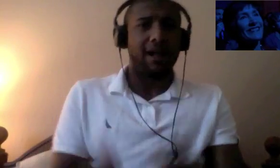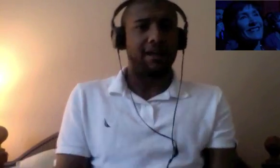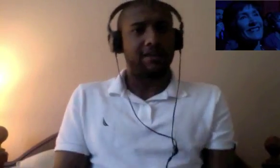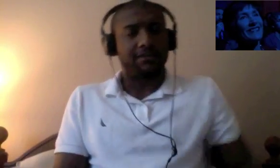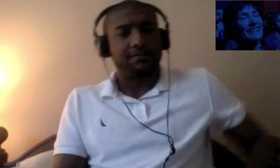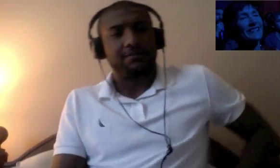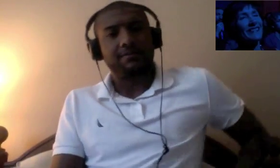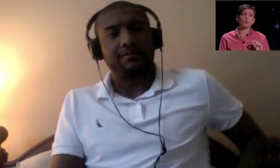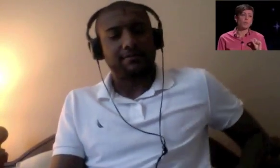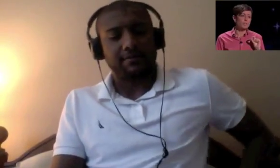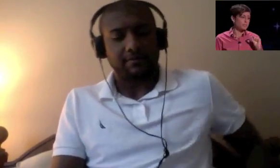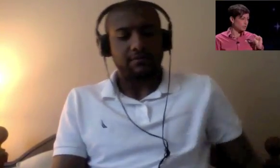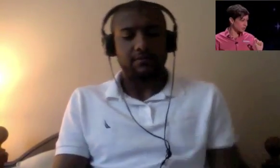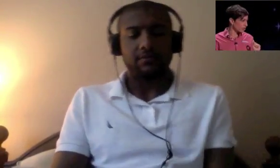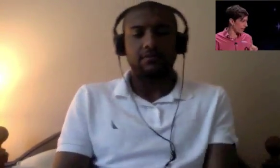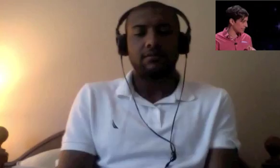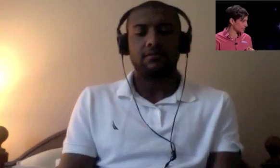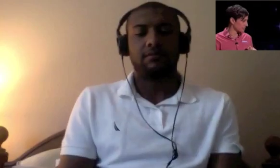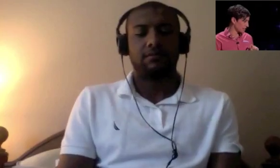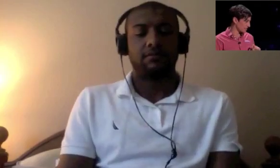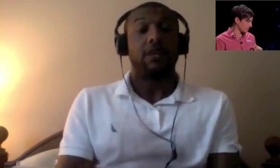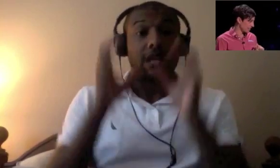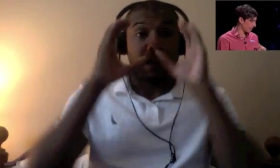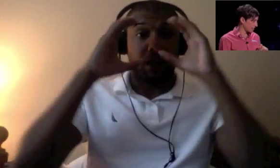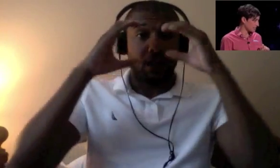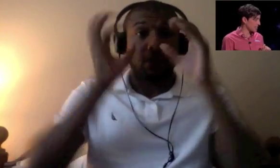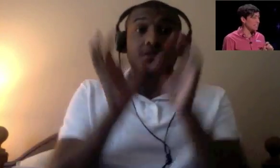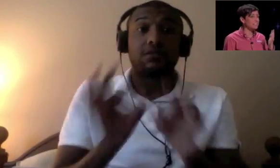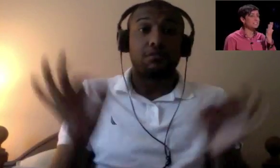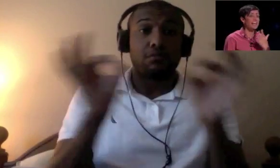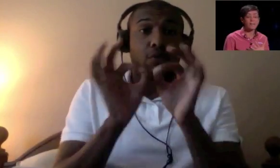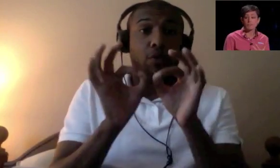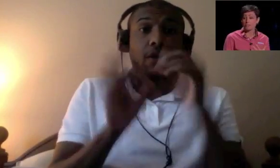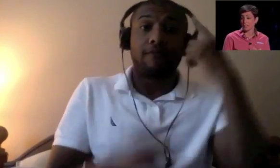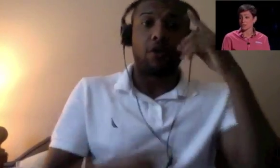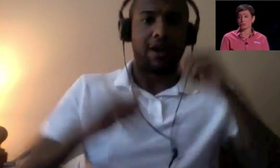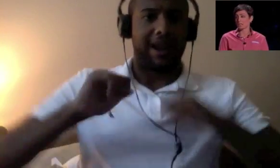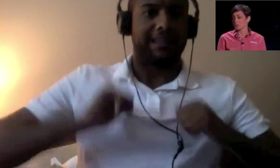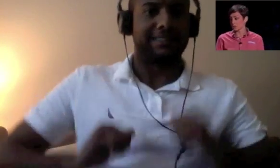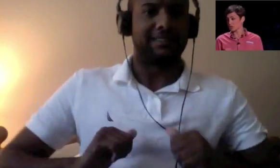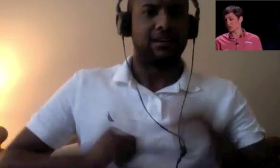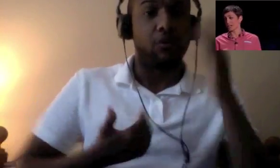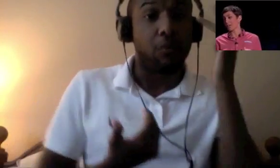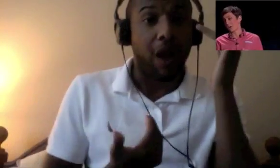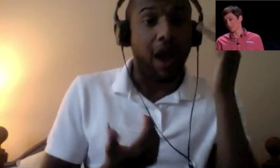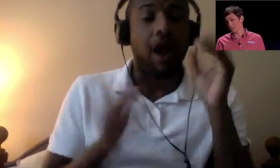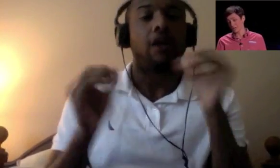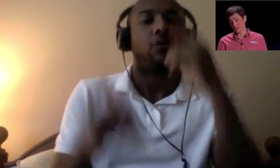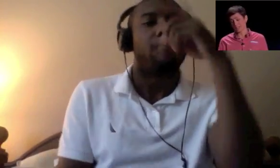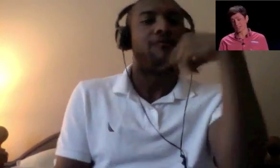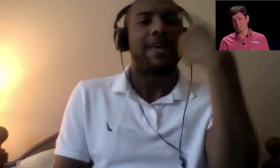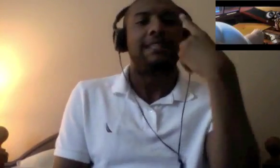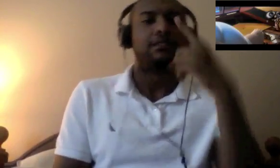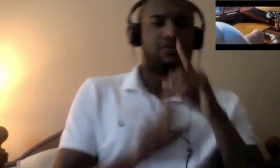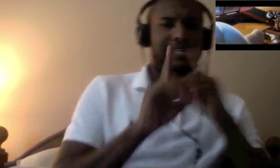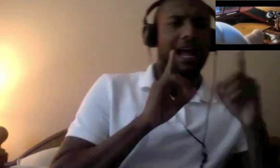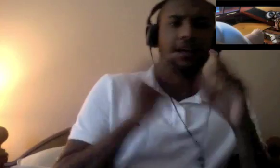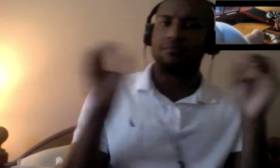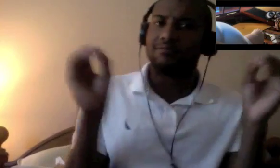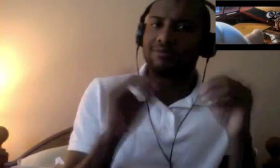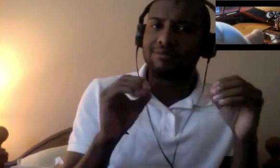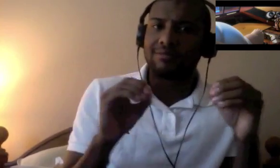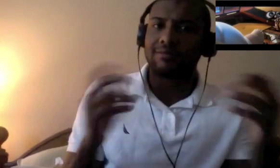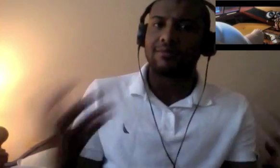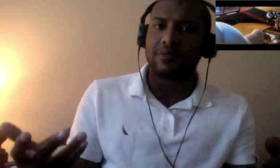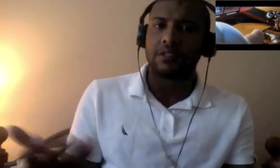His binoculars are one of the most critical acting devices he has. He doesn't have a face or even traditional dialogue, for that matter. So